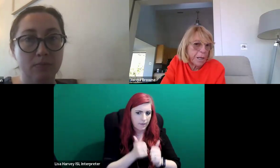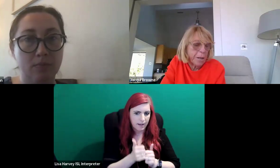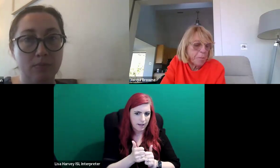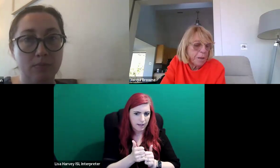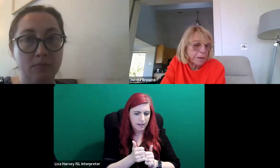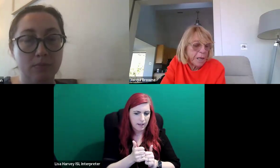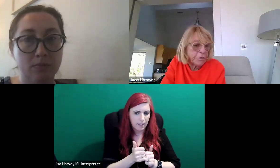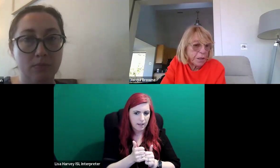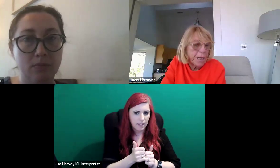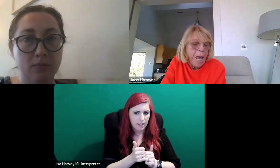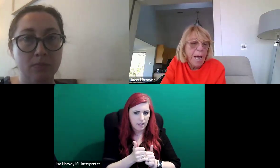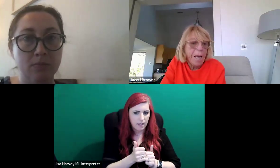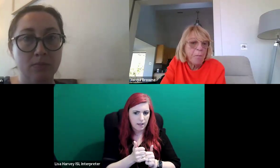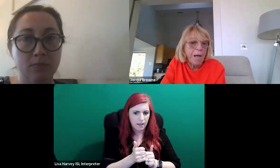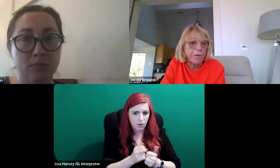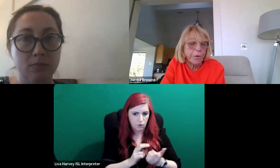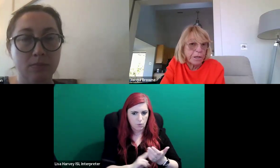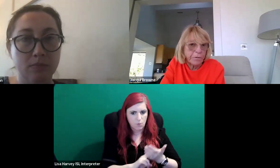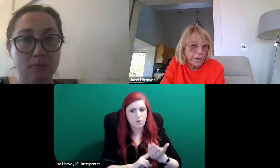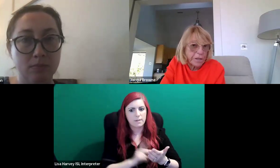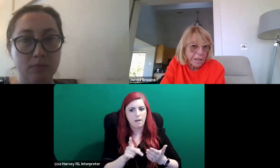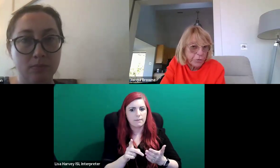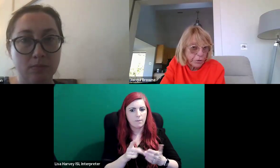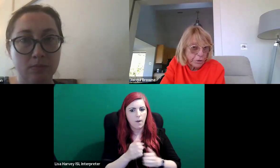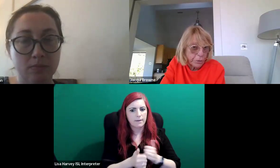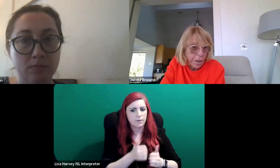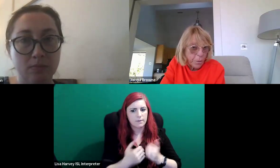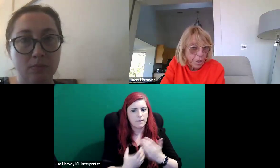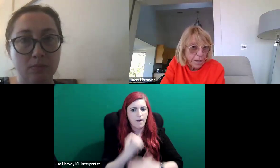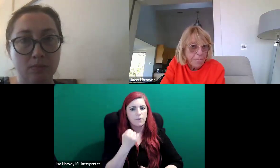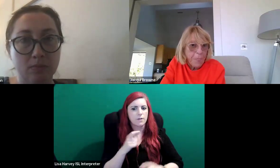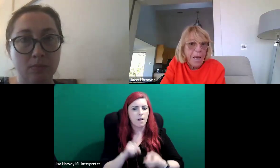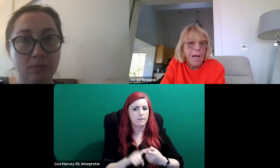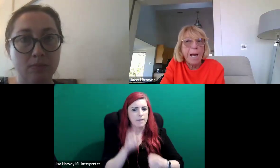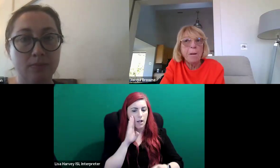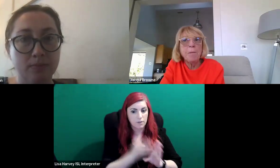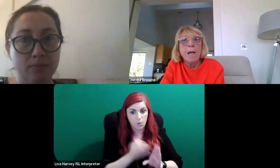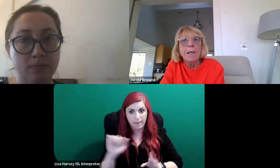of psychiatry, and their voices are very central to our work.